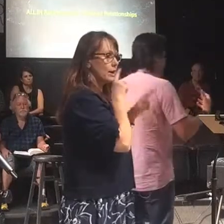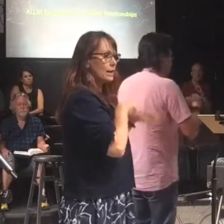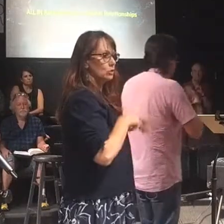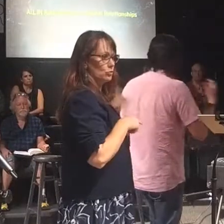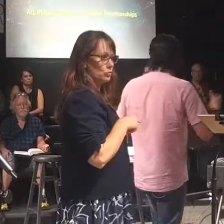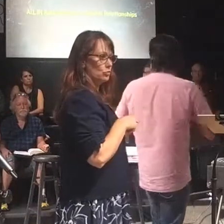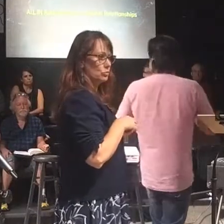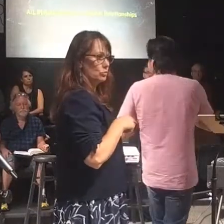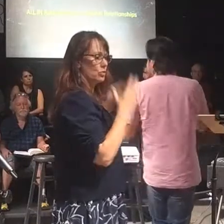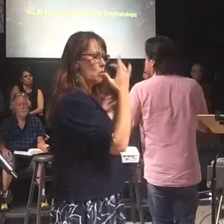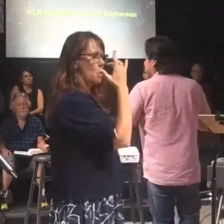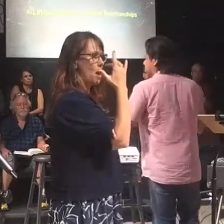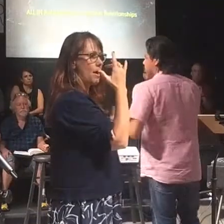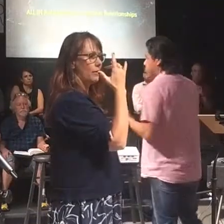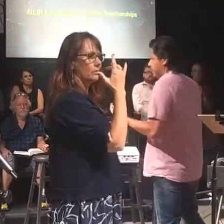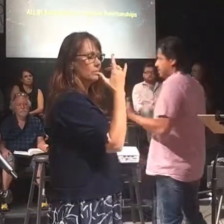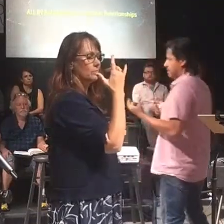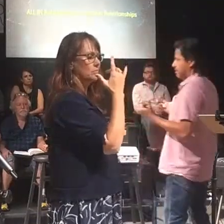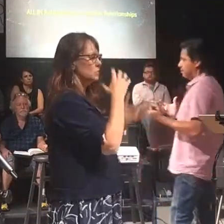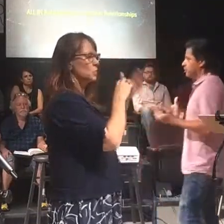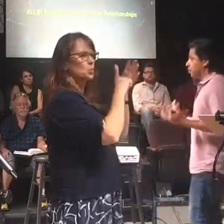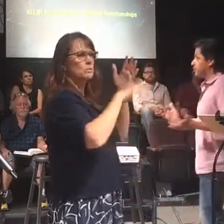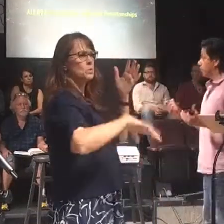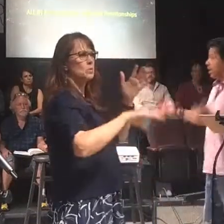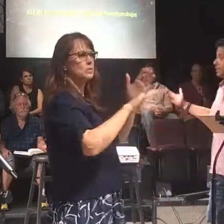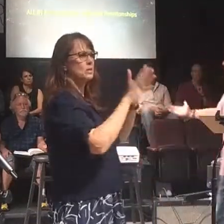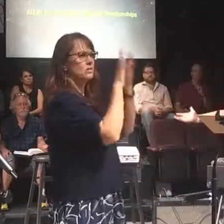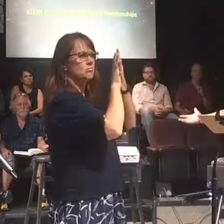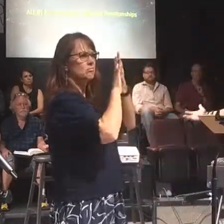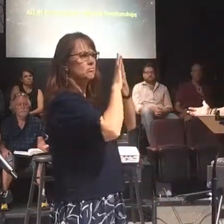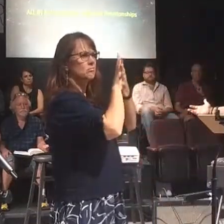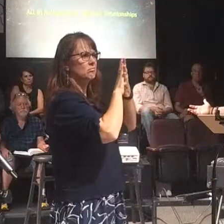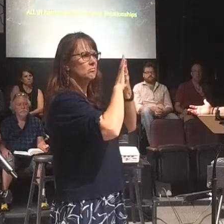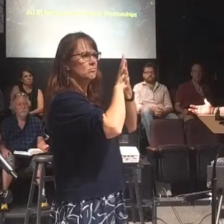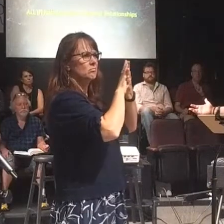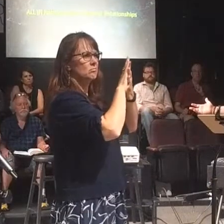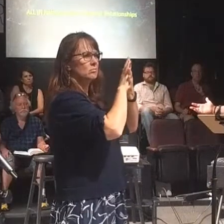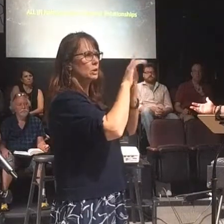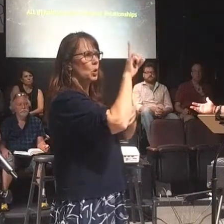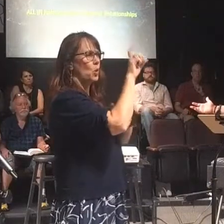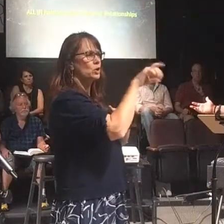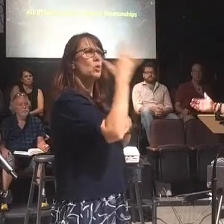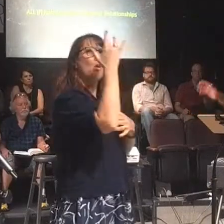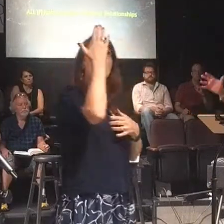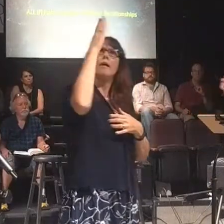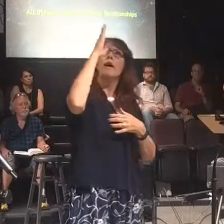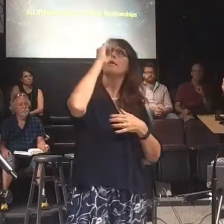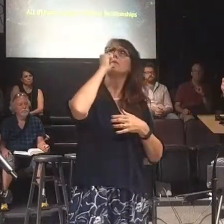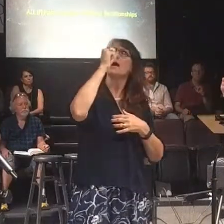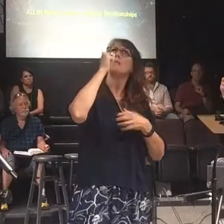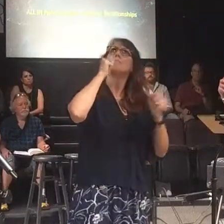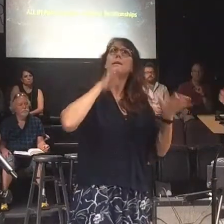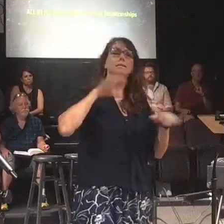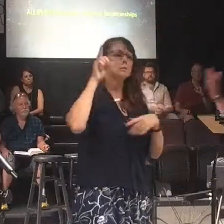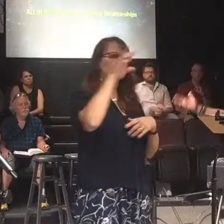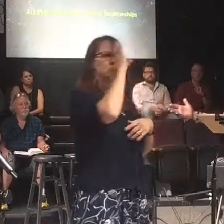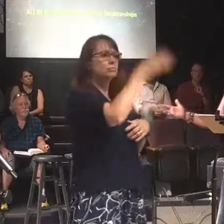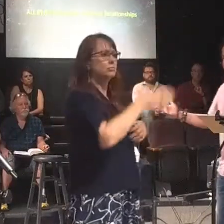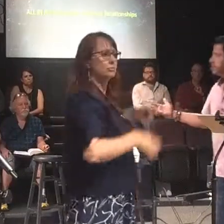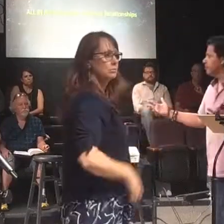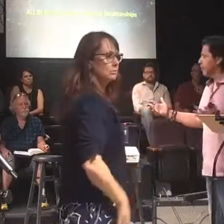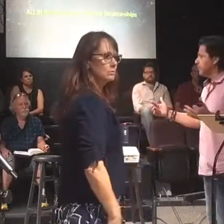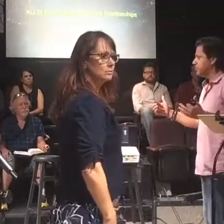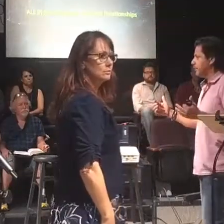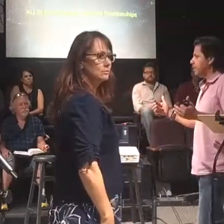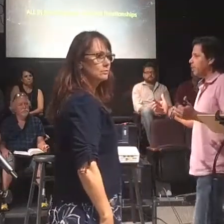because it removes sort of the mysticism of this question, why is God not blessing me? Because if you mystify